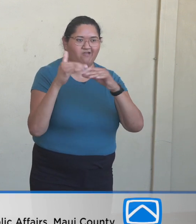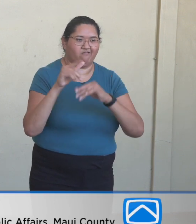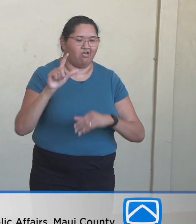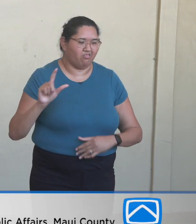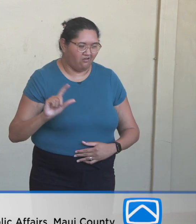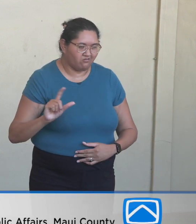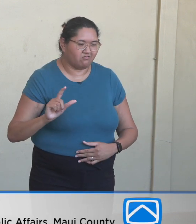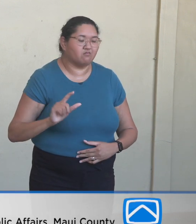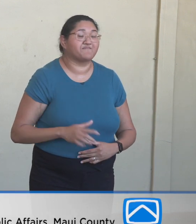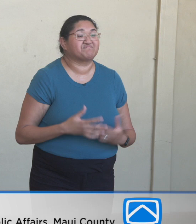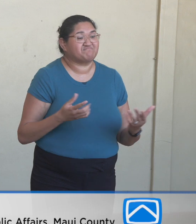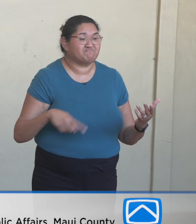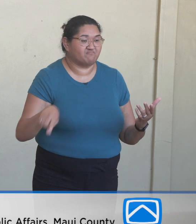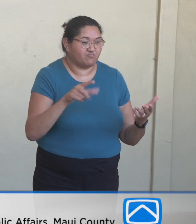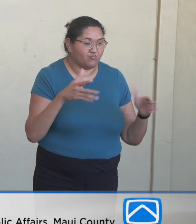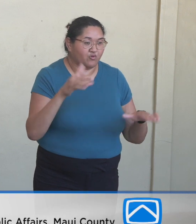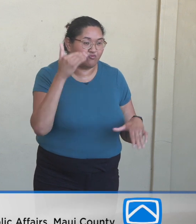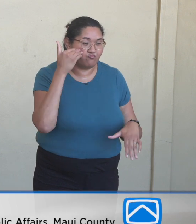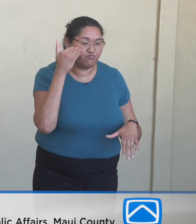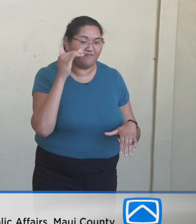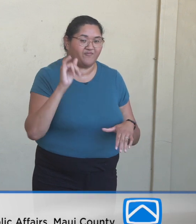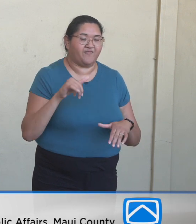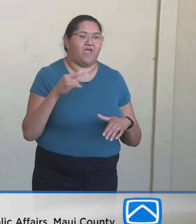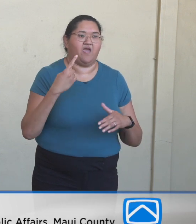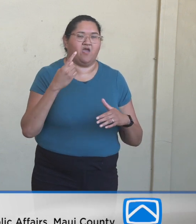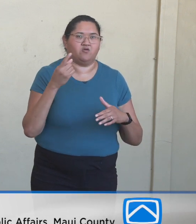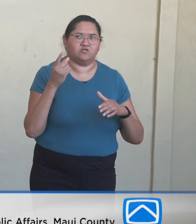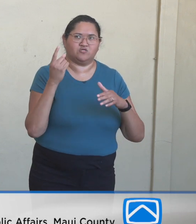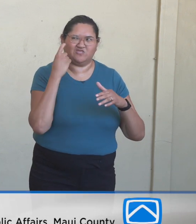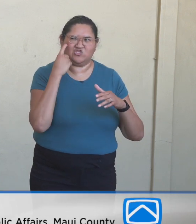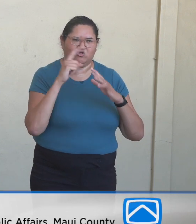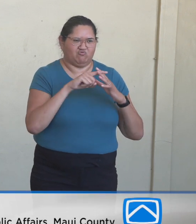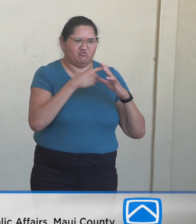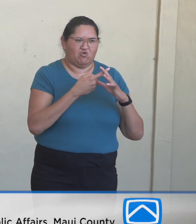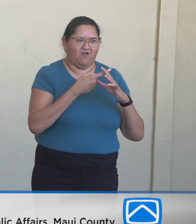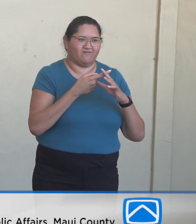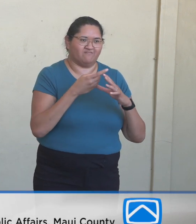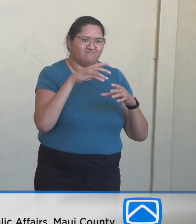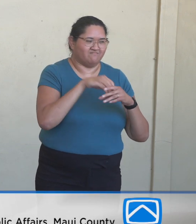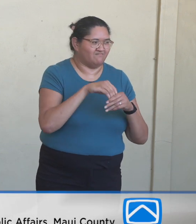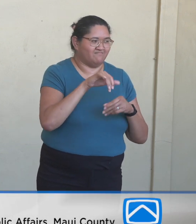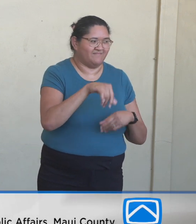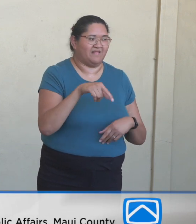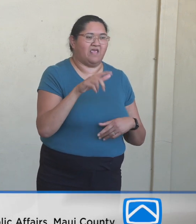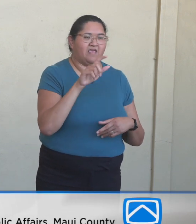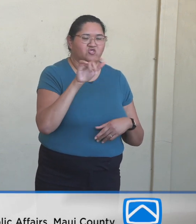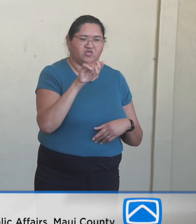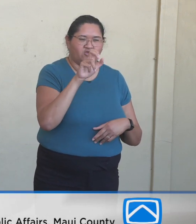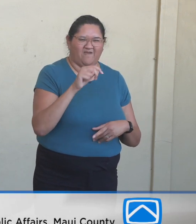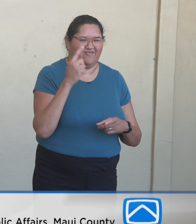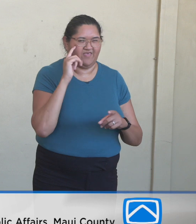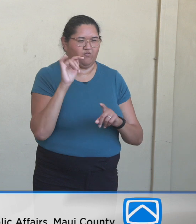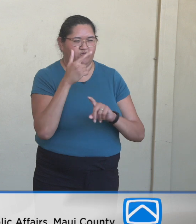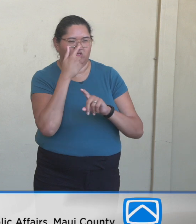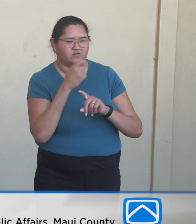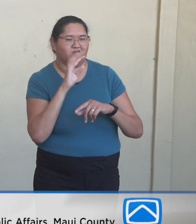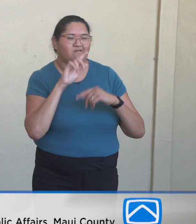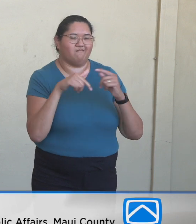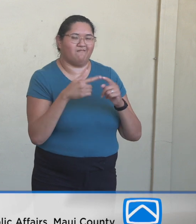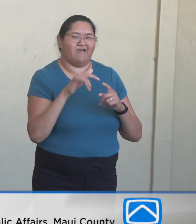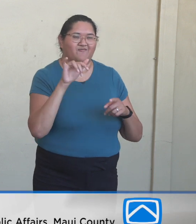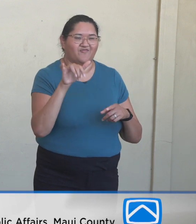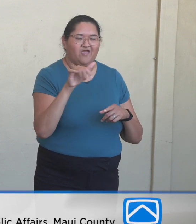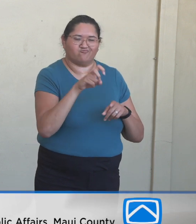Lahaina. As you all know, this administration took office in January. So I thought Jeremy's question was interesting about the transfer